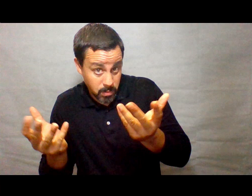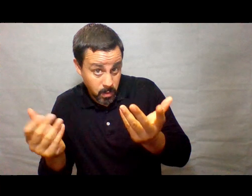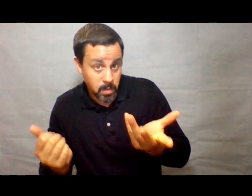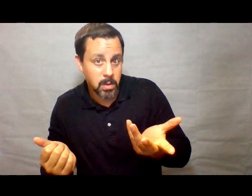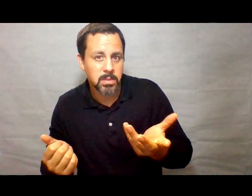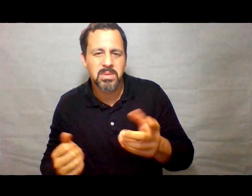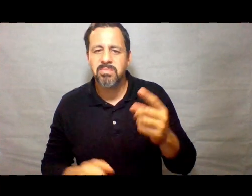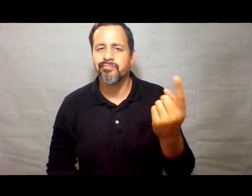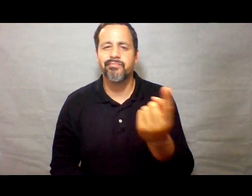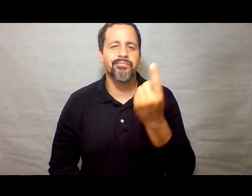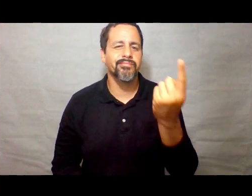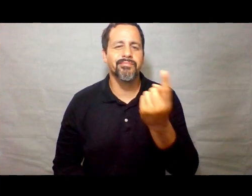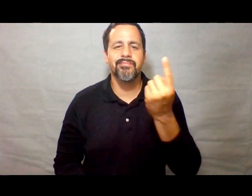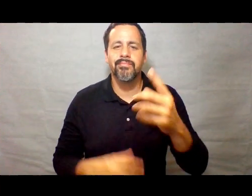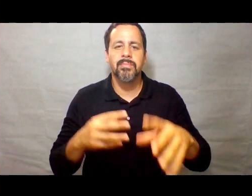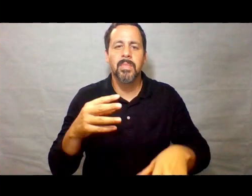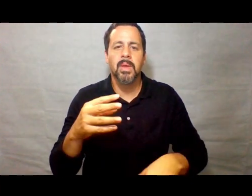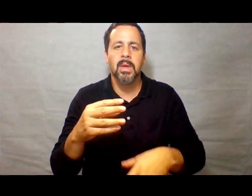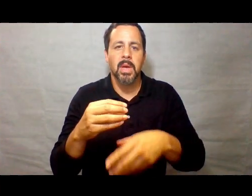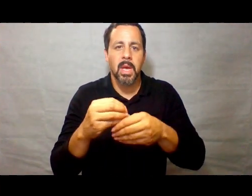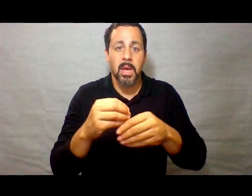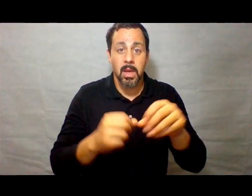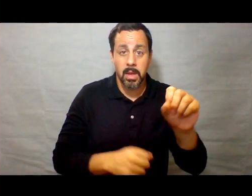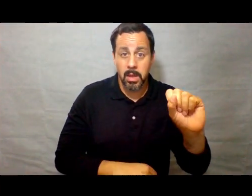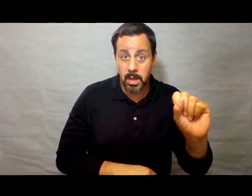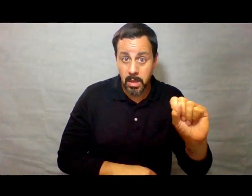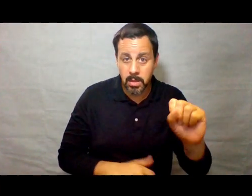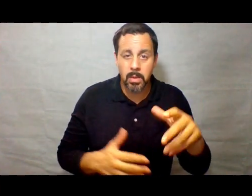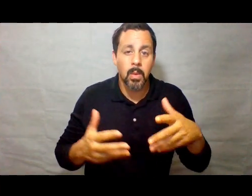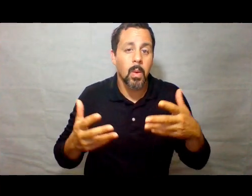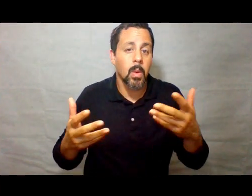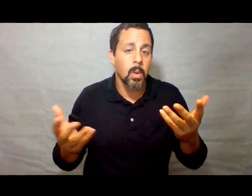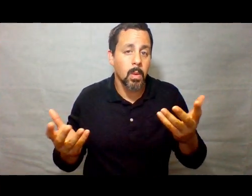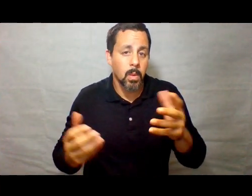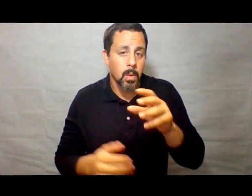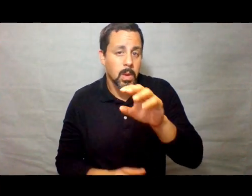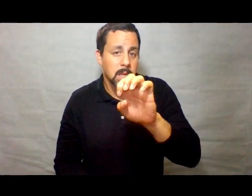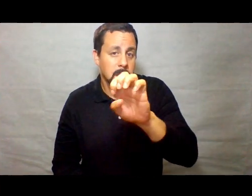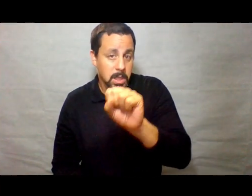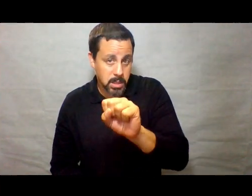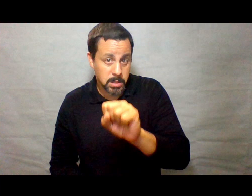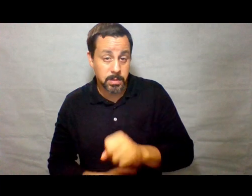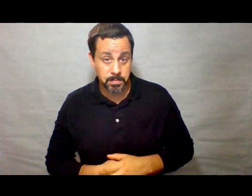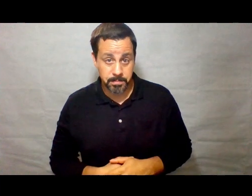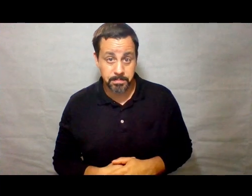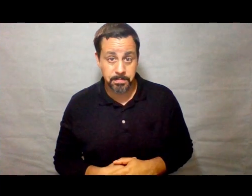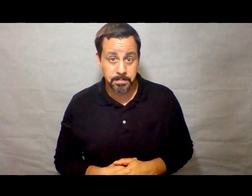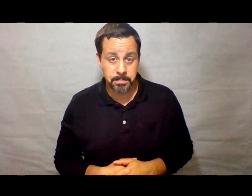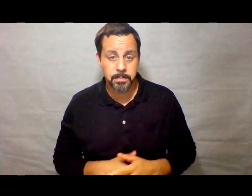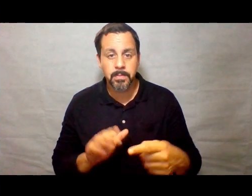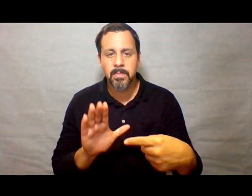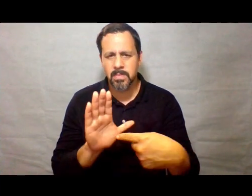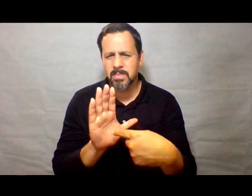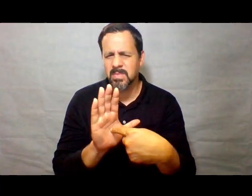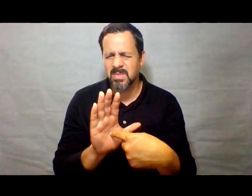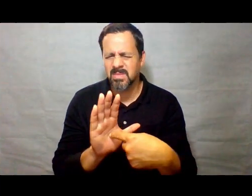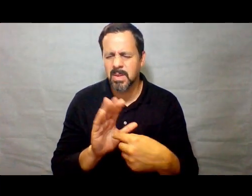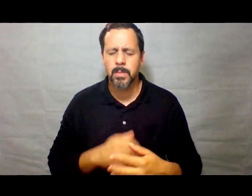do is add an S or an ES.